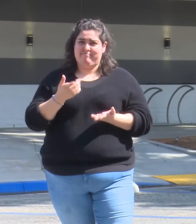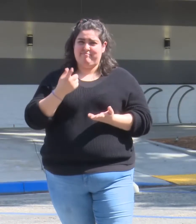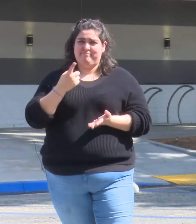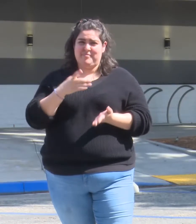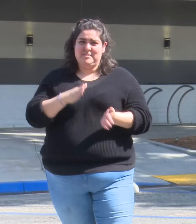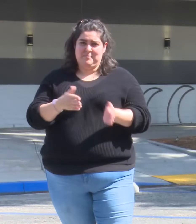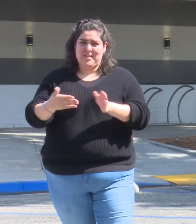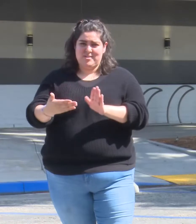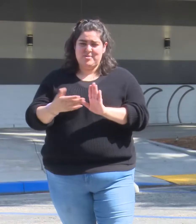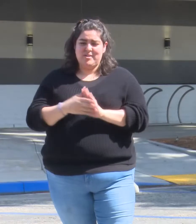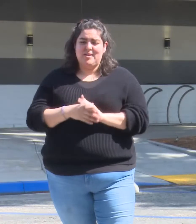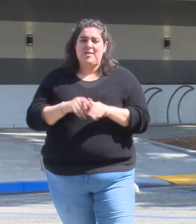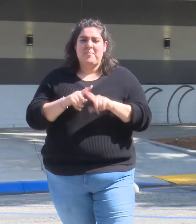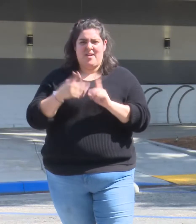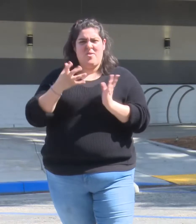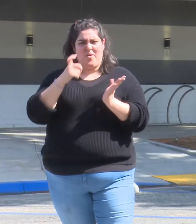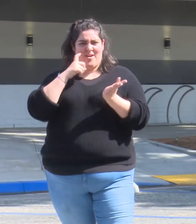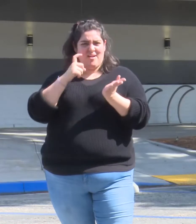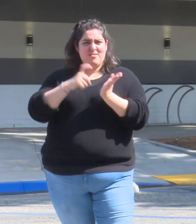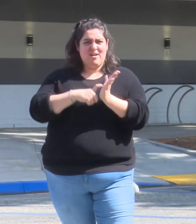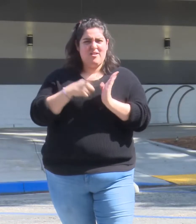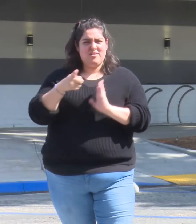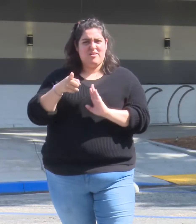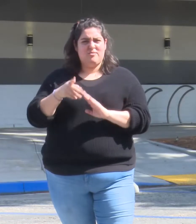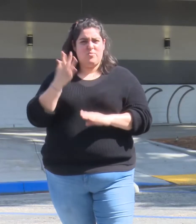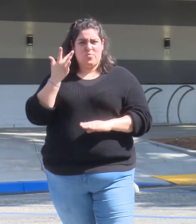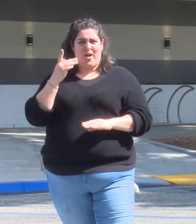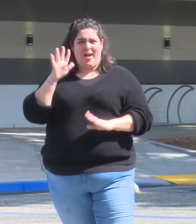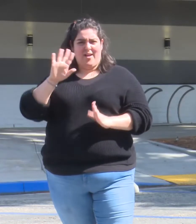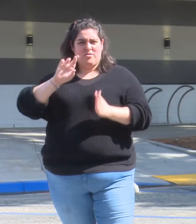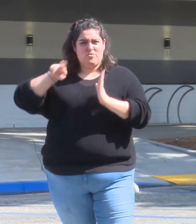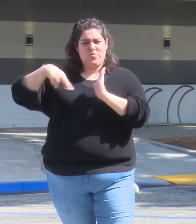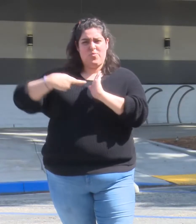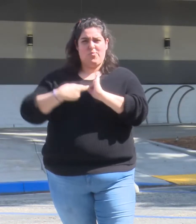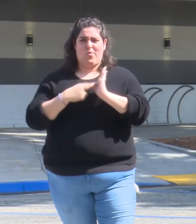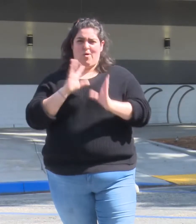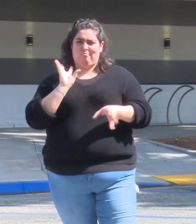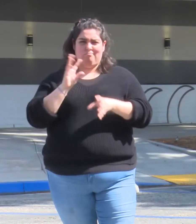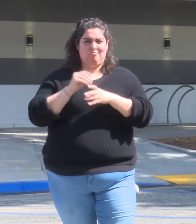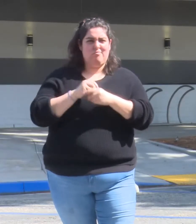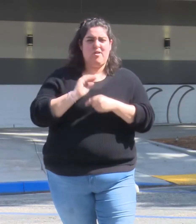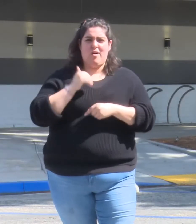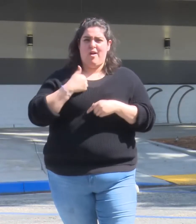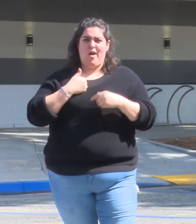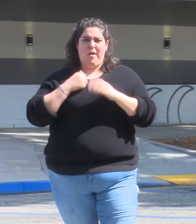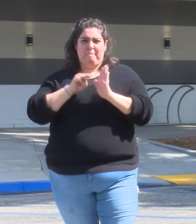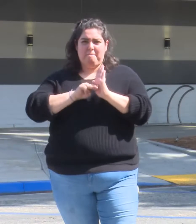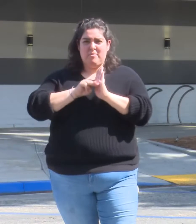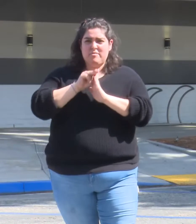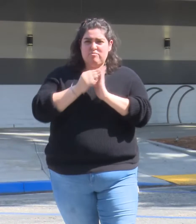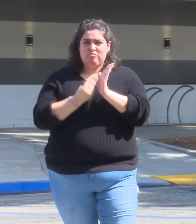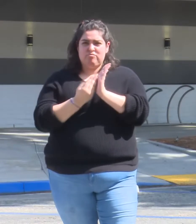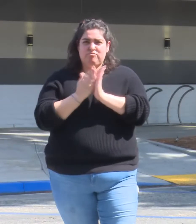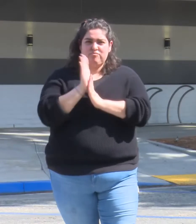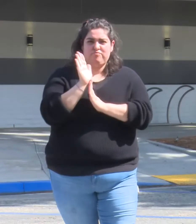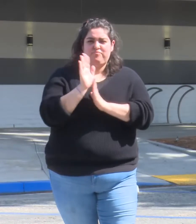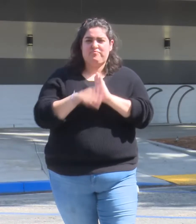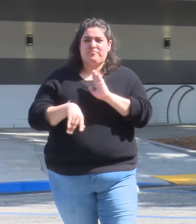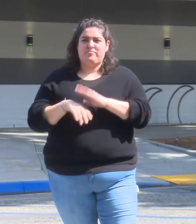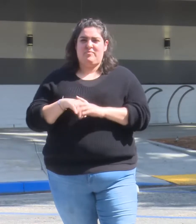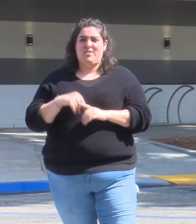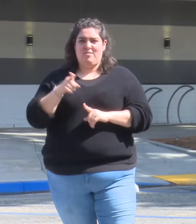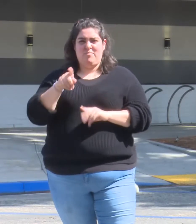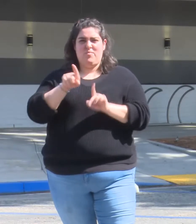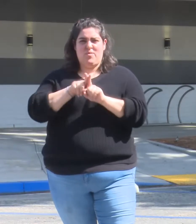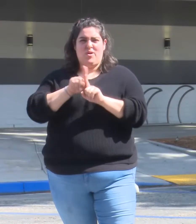I wanted to acknowledge him because he played a big role in our maturing and growing up, and he also was on the Board of